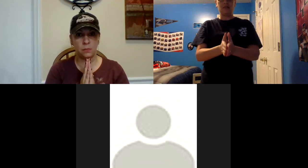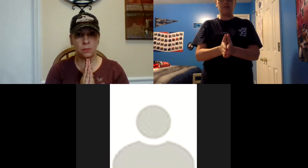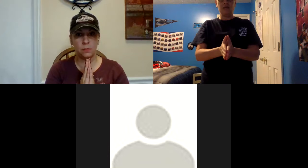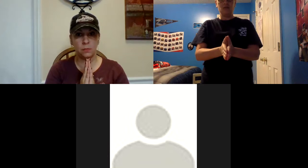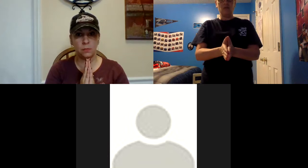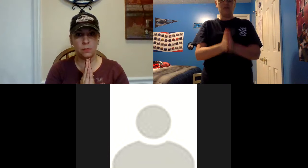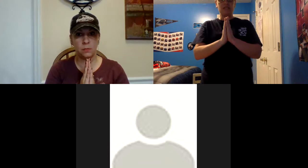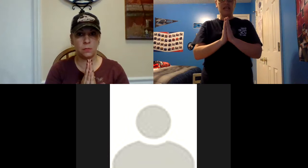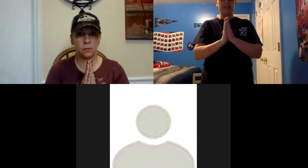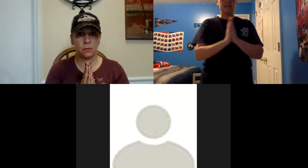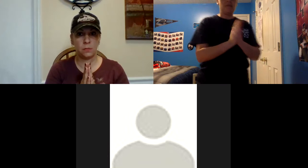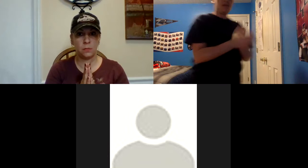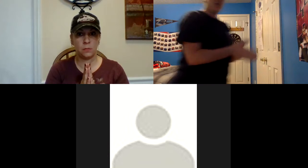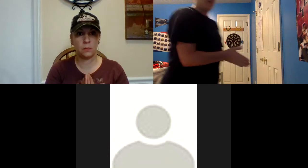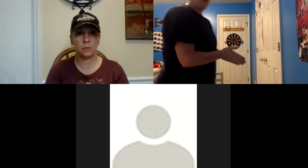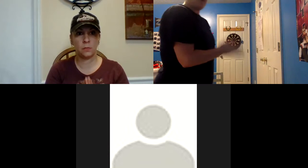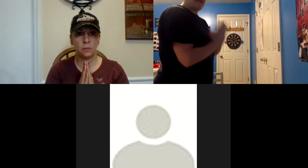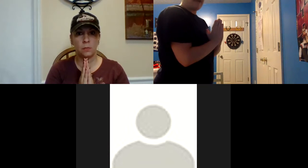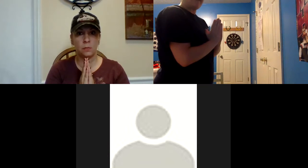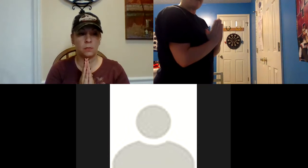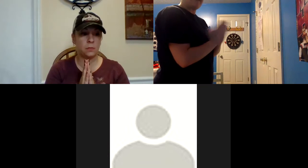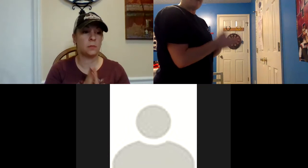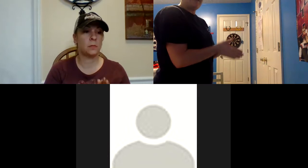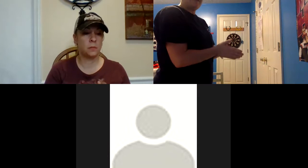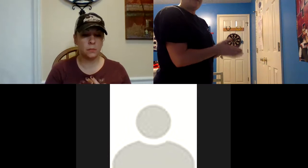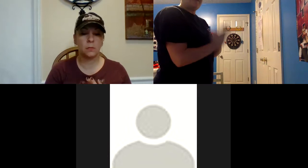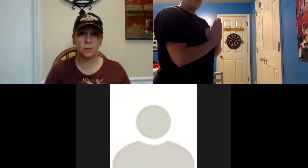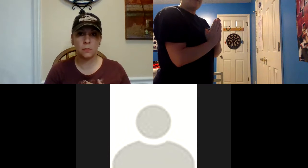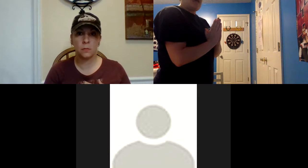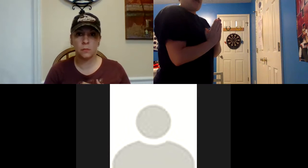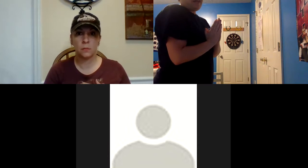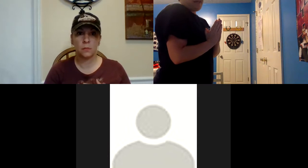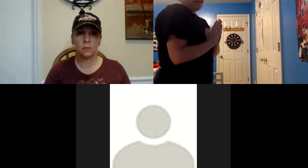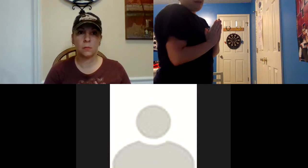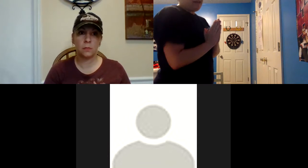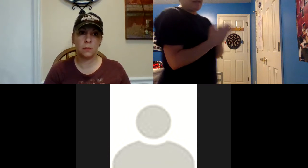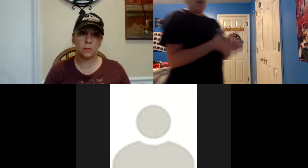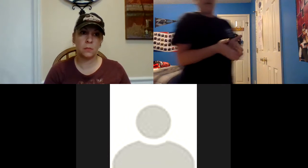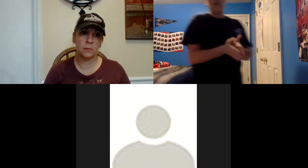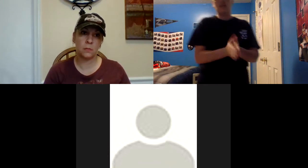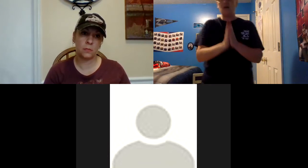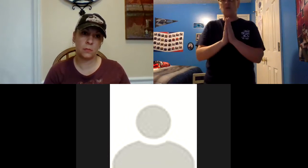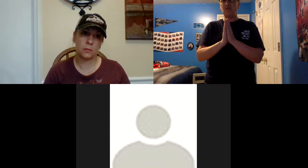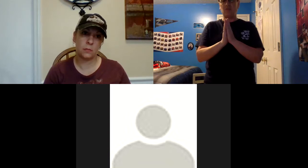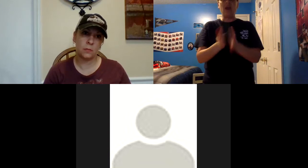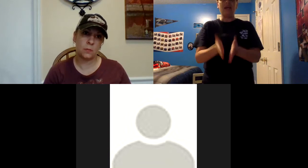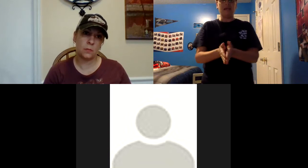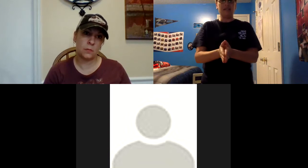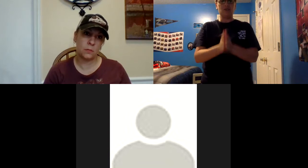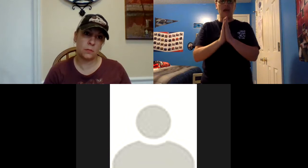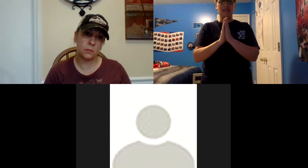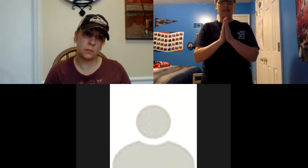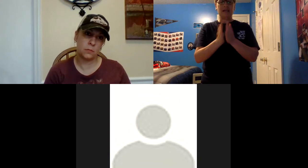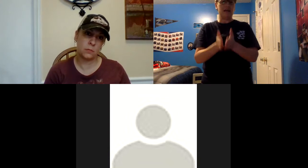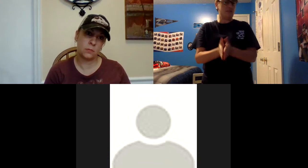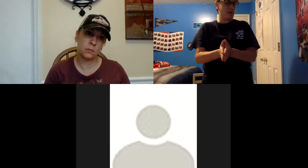that what they're saying is coming to you. Ask. And it kind of, you know, it goes along with praying that